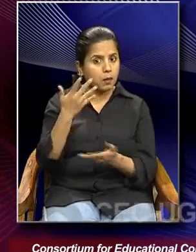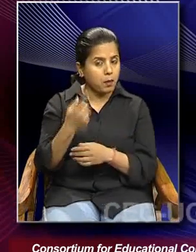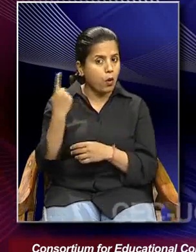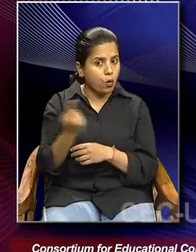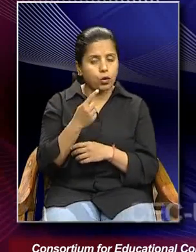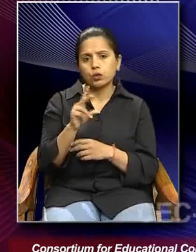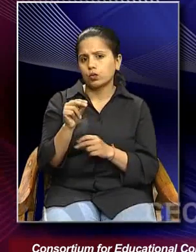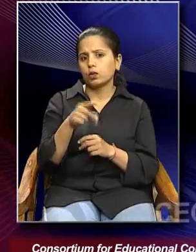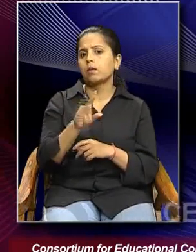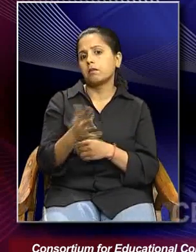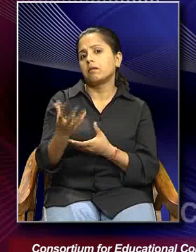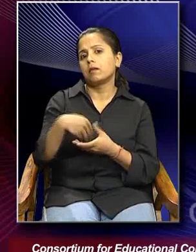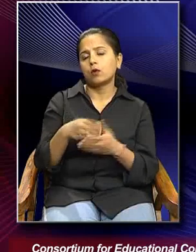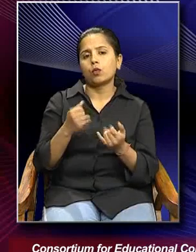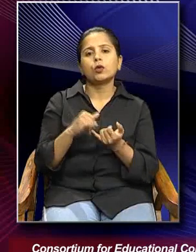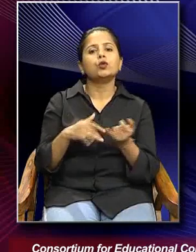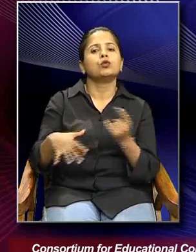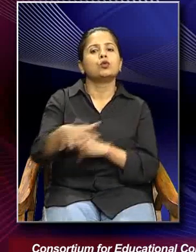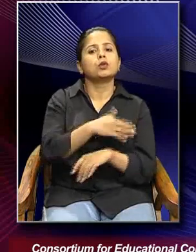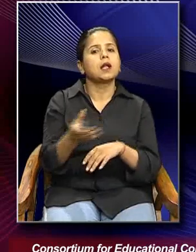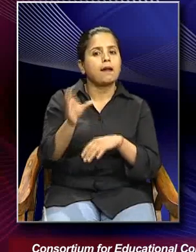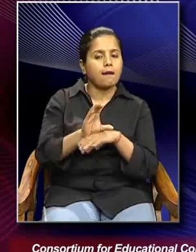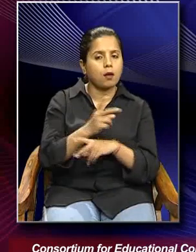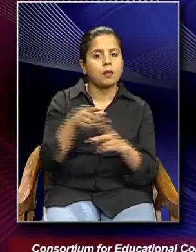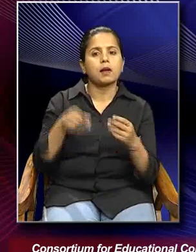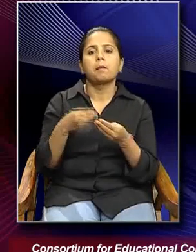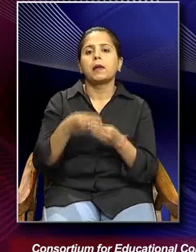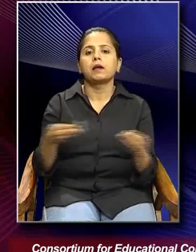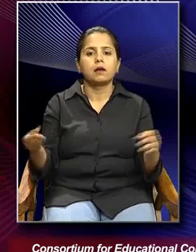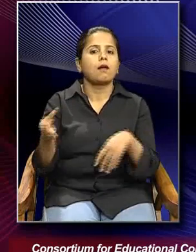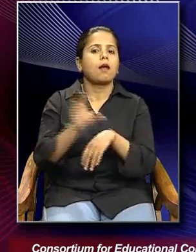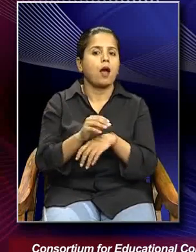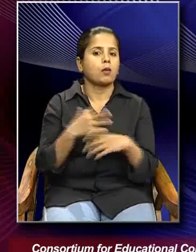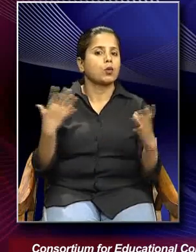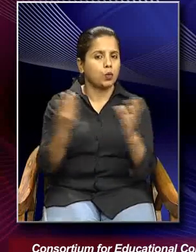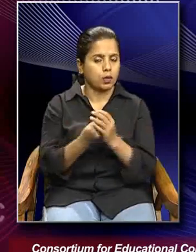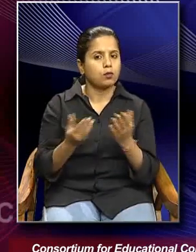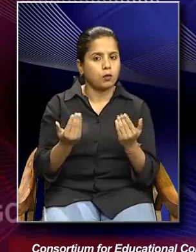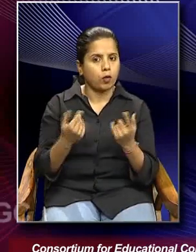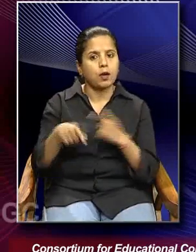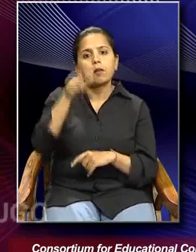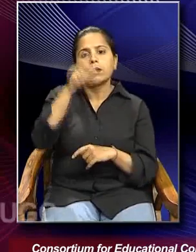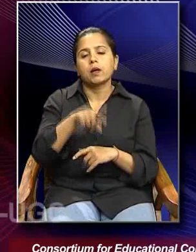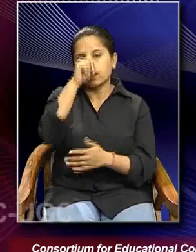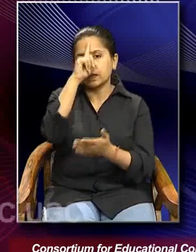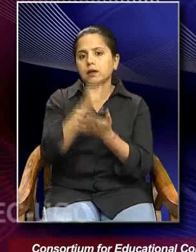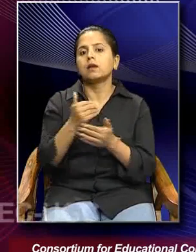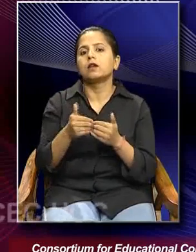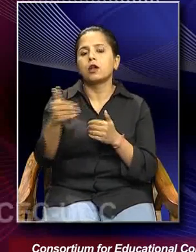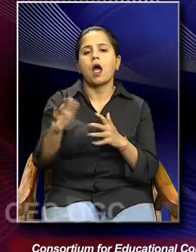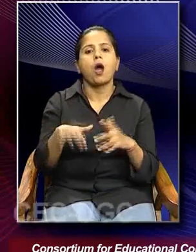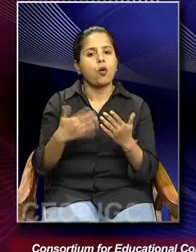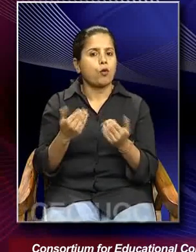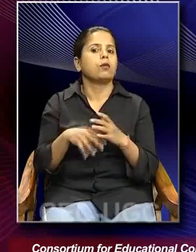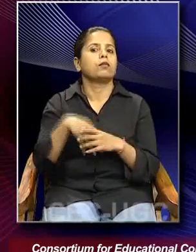It may also include the social capital and material capital together, which make people a decision to move out. Many